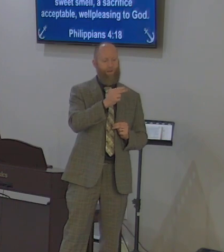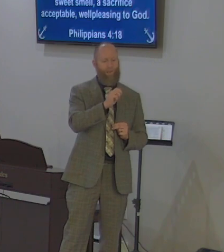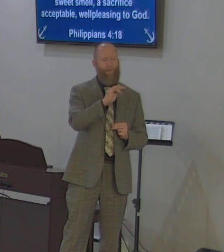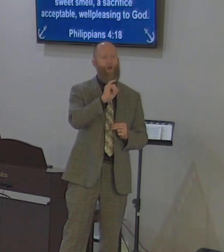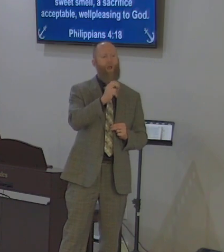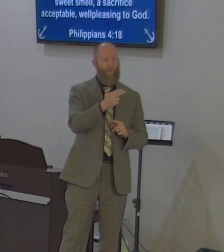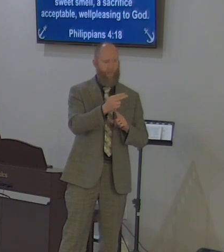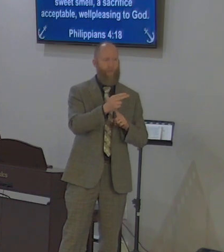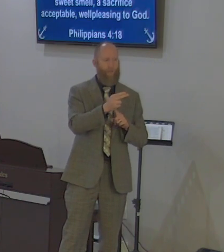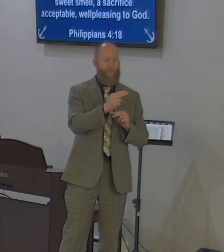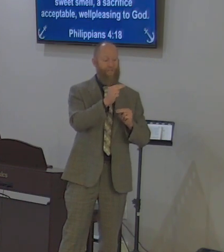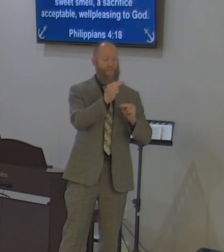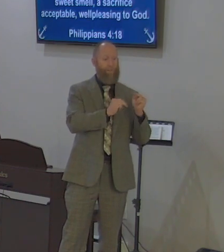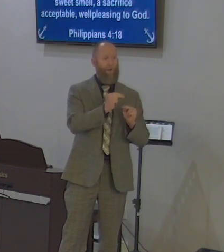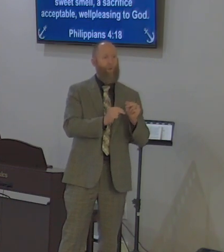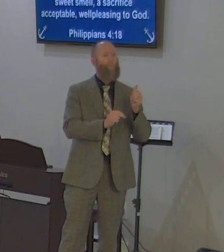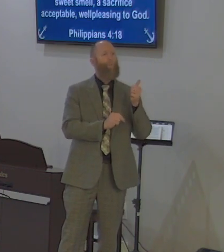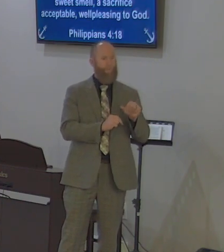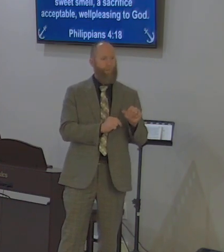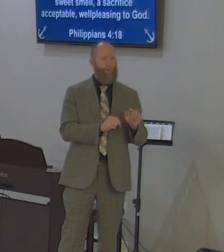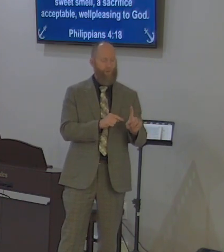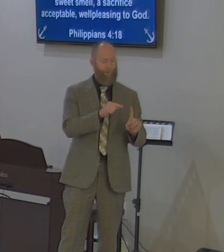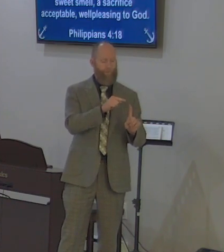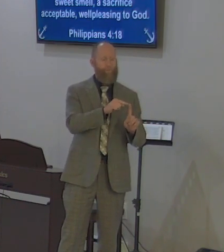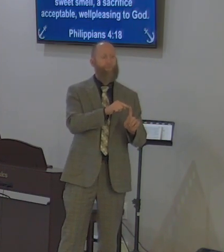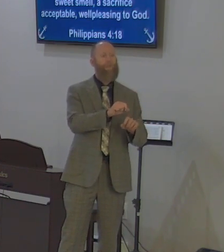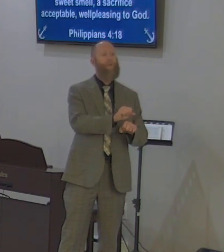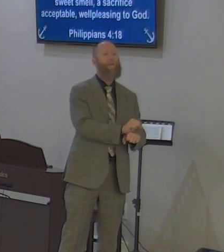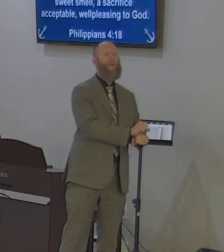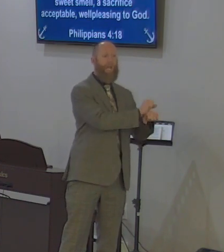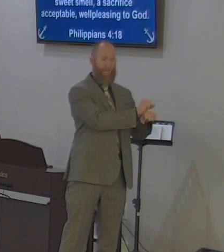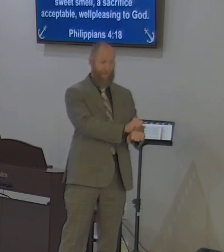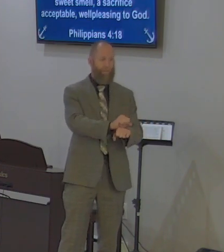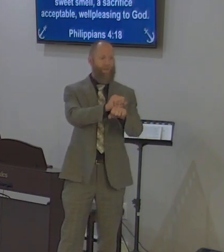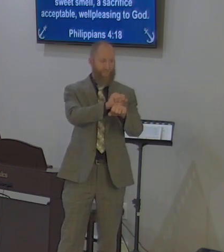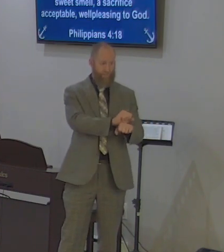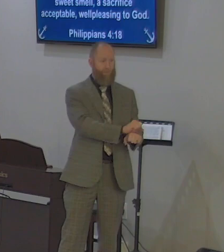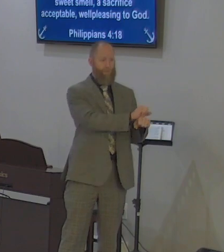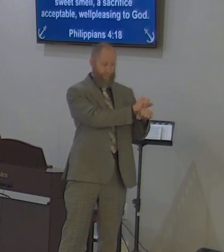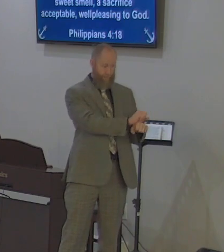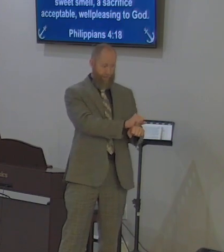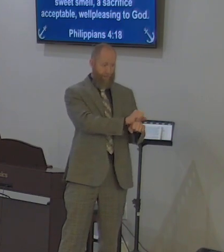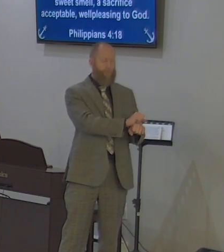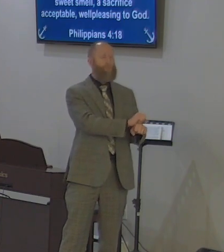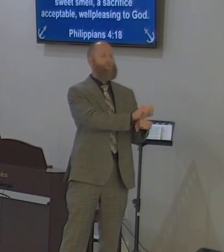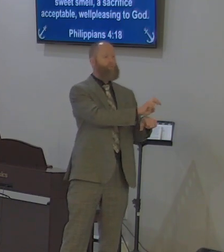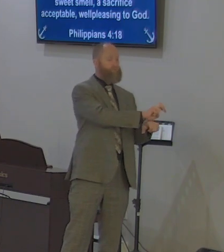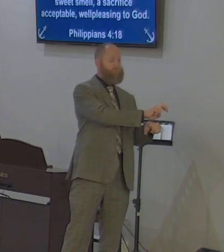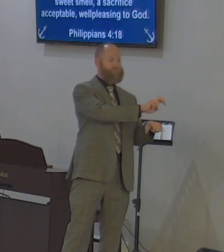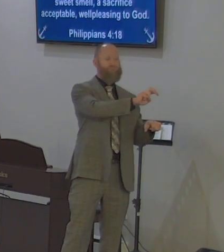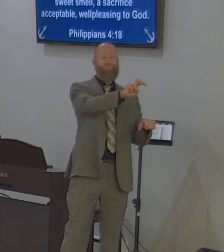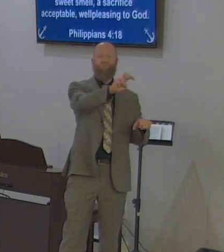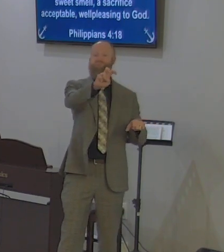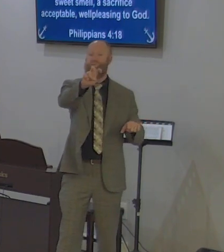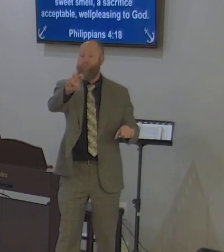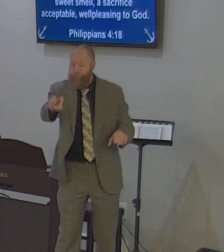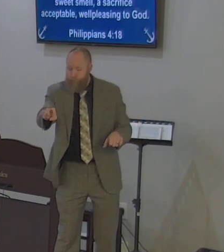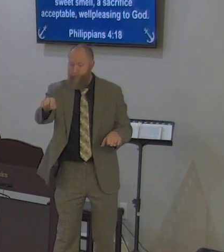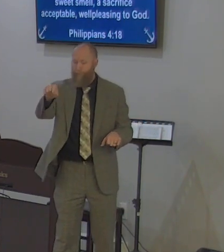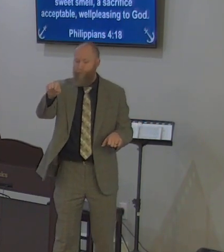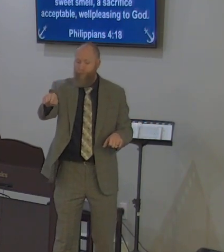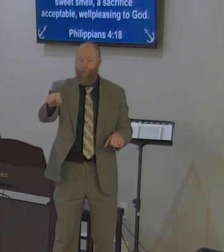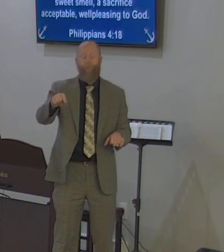that Nehemiah went back from captivity to Jerusalem with a small group of people. He was the third, I